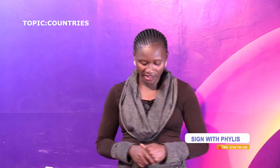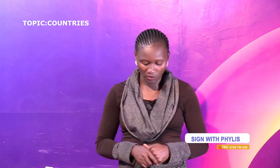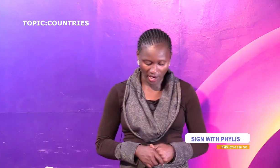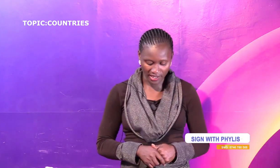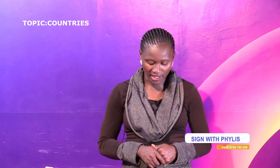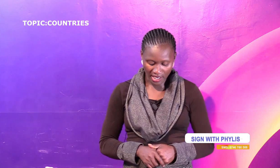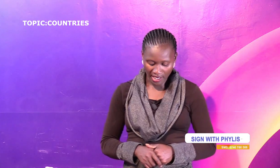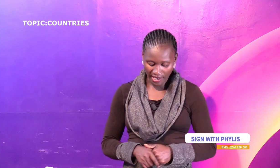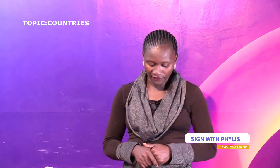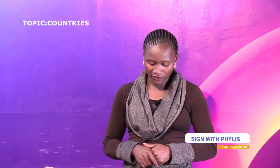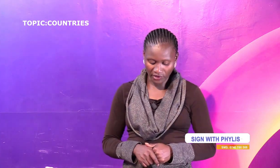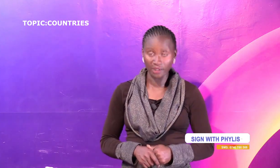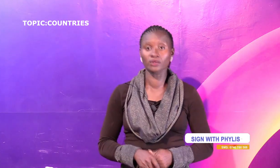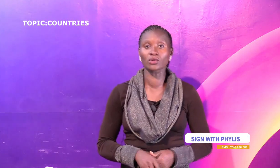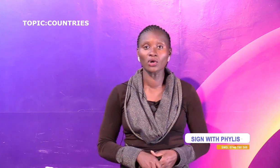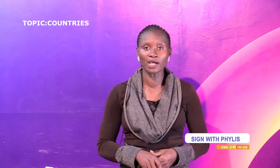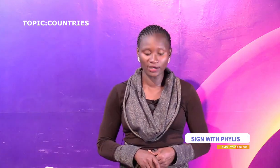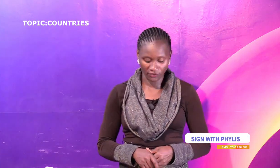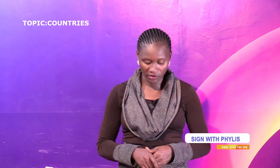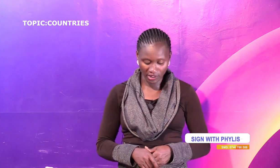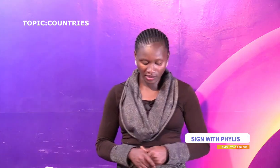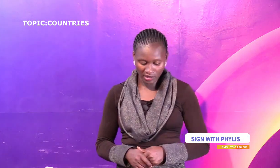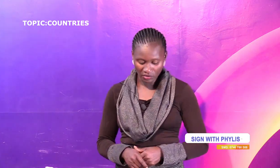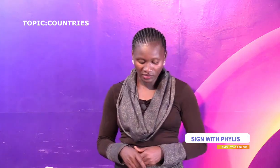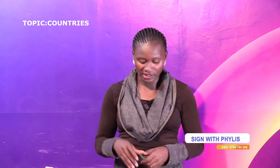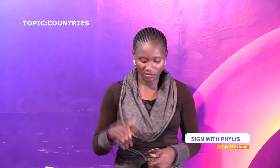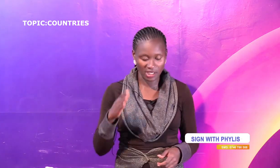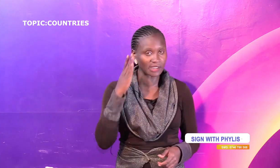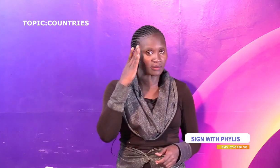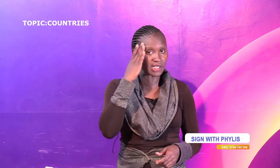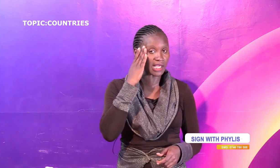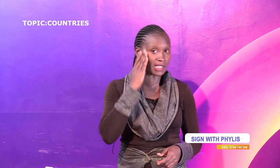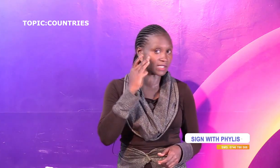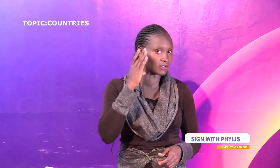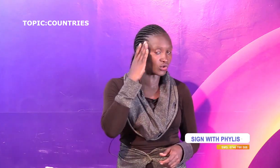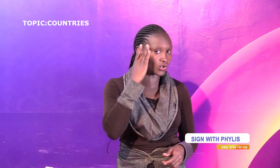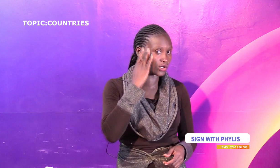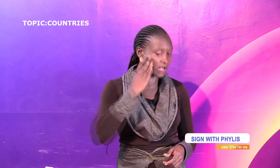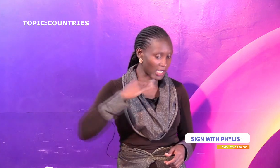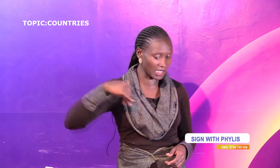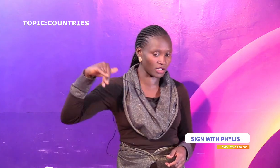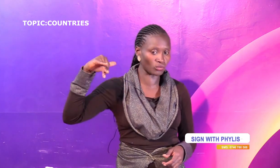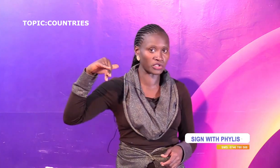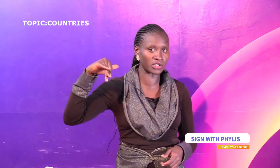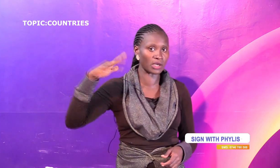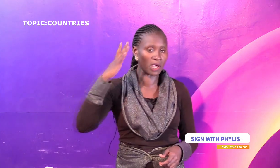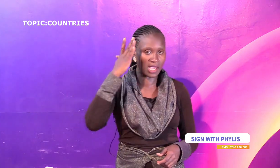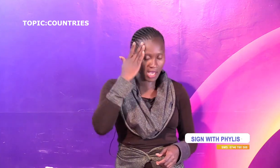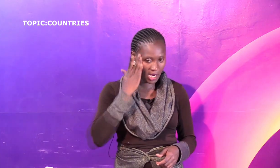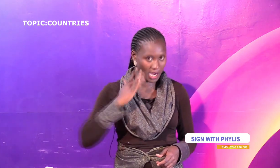word California? So California, you're just making something like this, you draw and then you push it away,